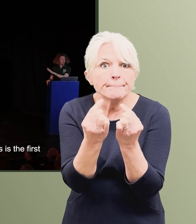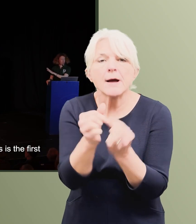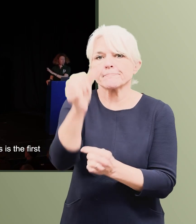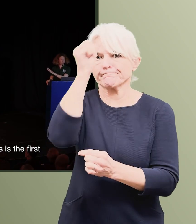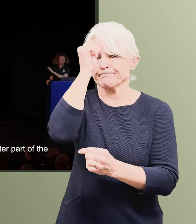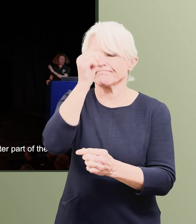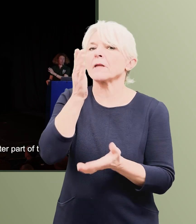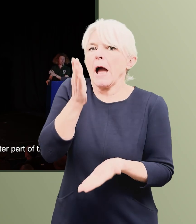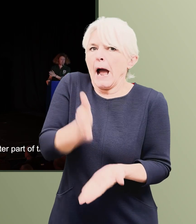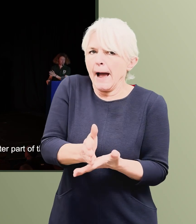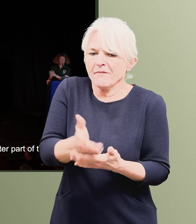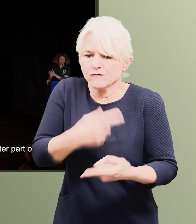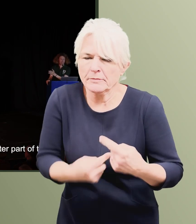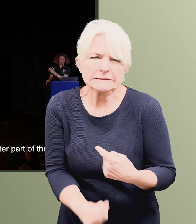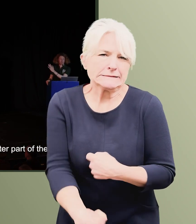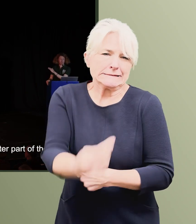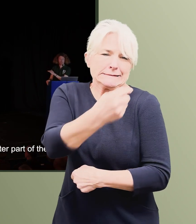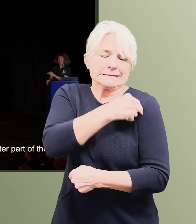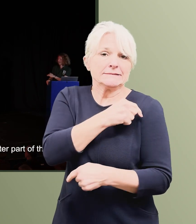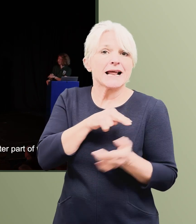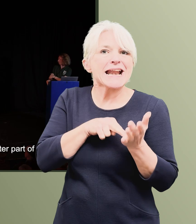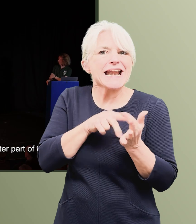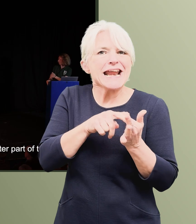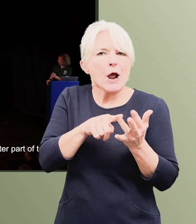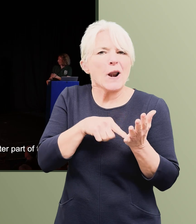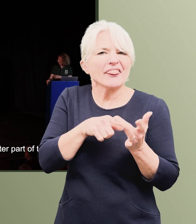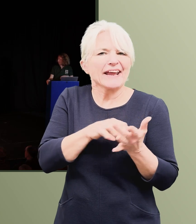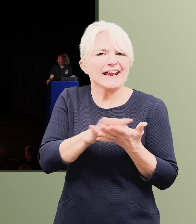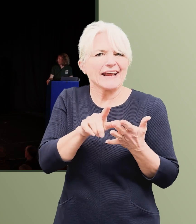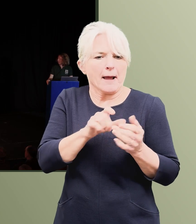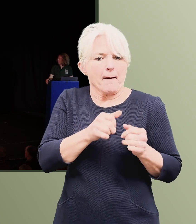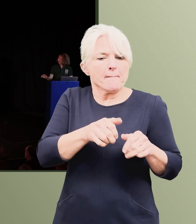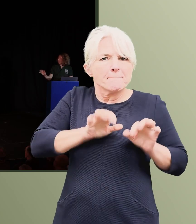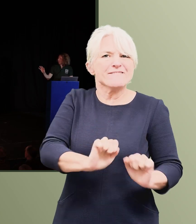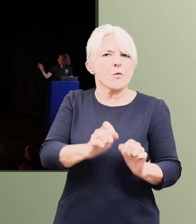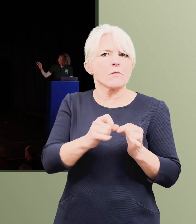that we knew that we were in the earlier part of the Neolithic rather than the later part of the Neolithic.